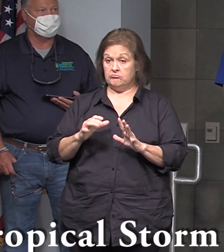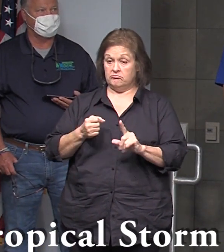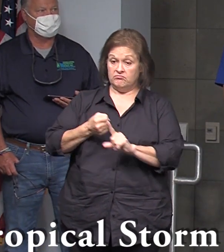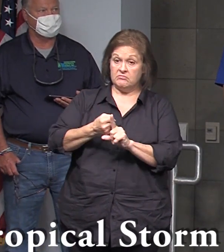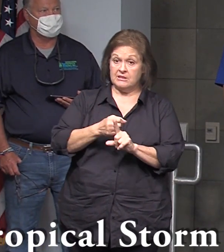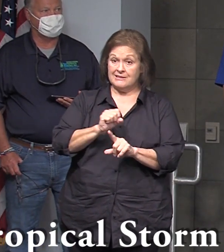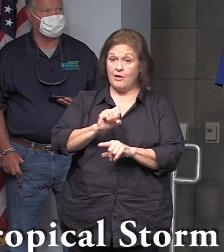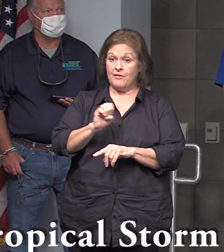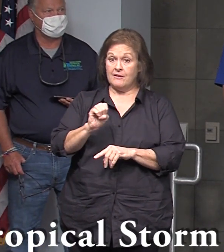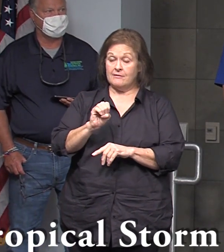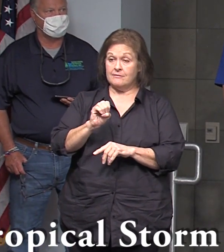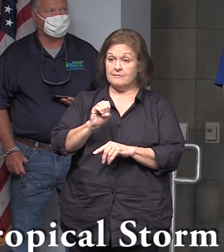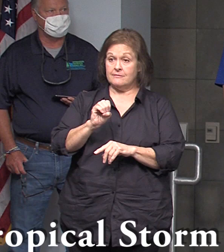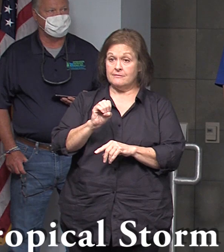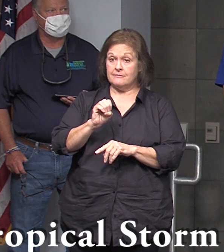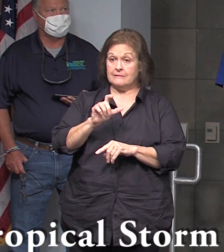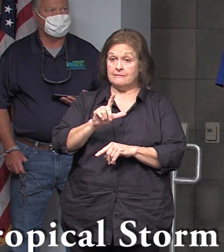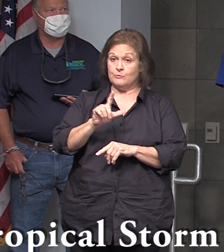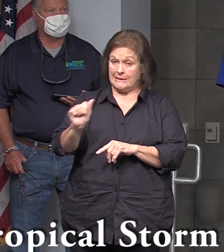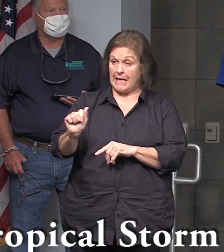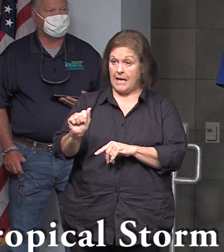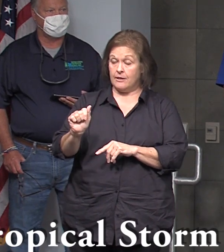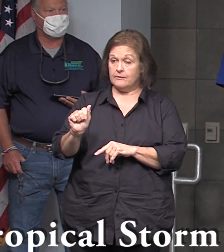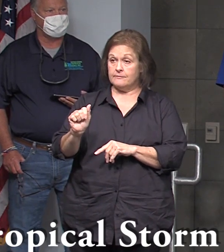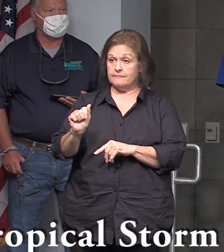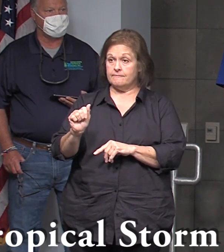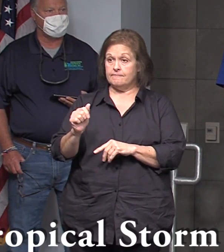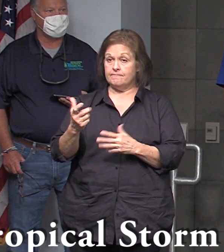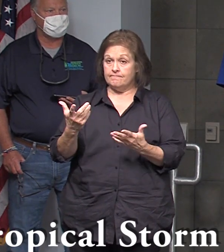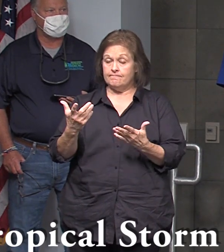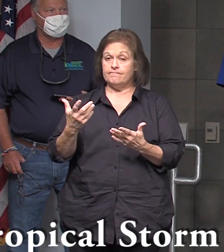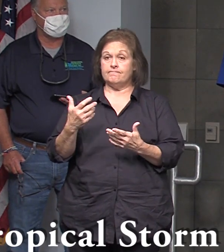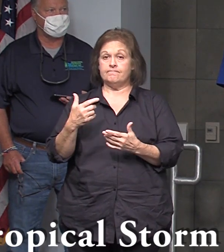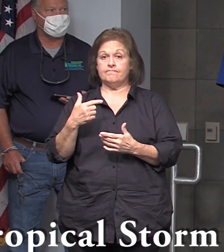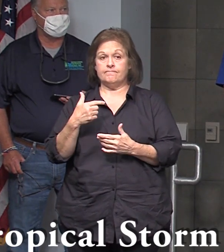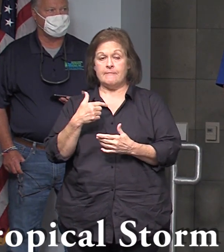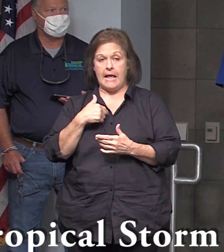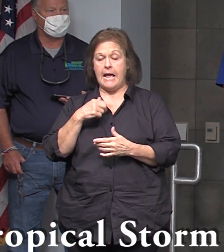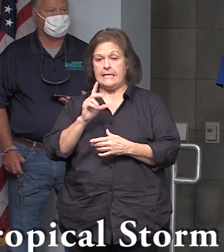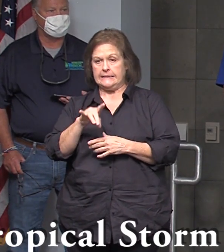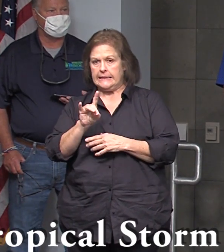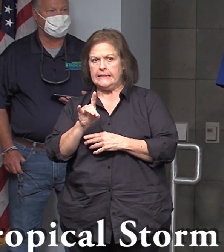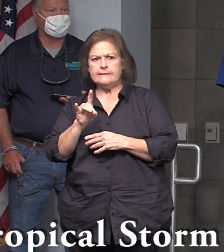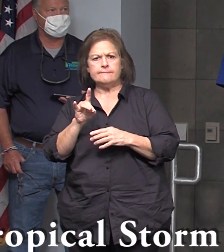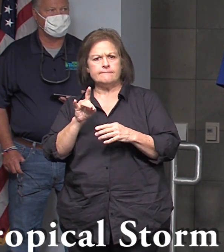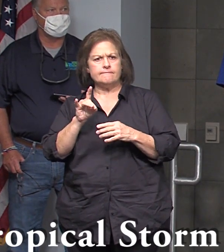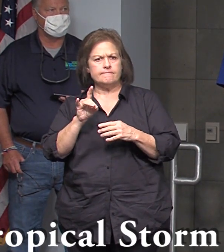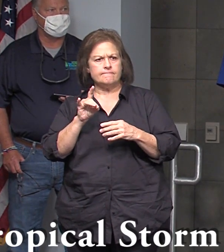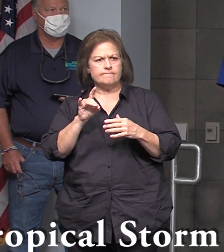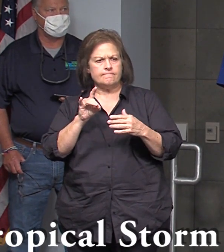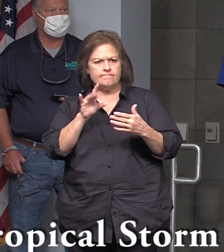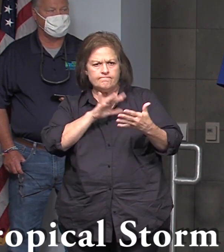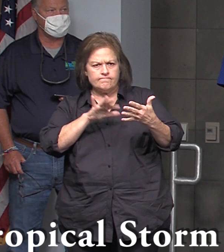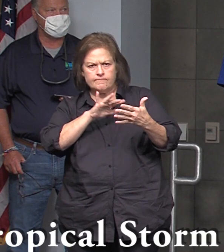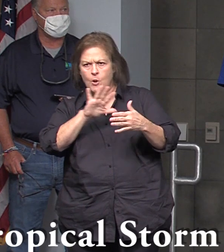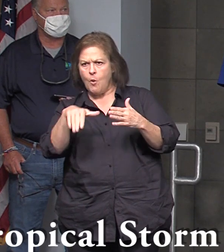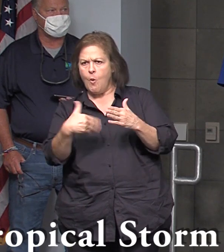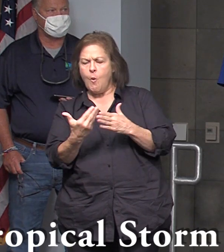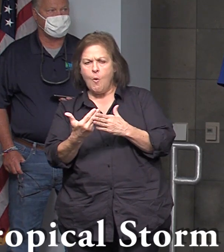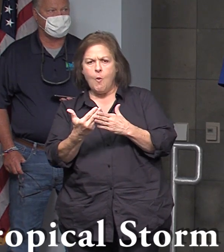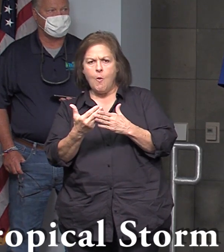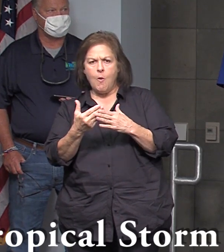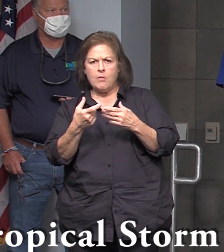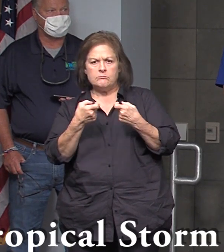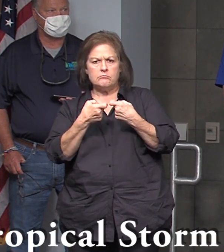of southeastern Louisiana. I've taken the opportunity to marshal the assets of all of the utility companies in